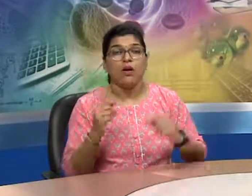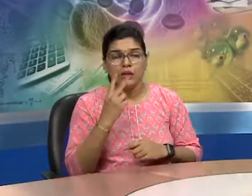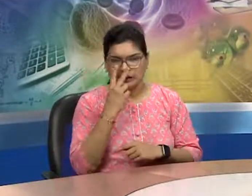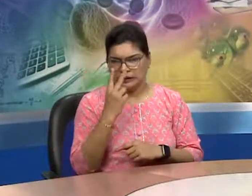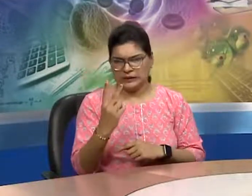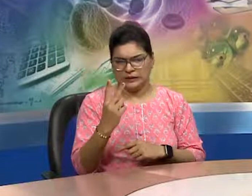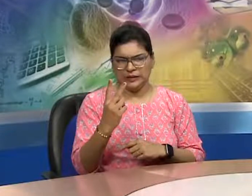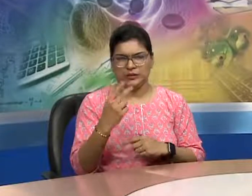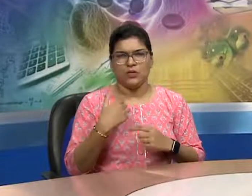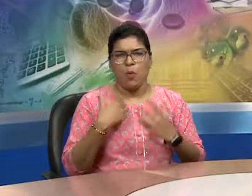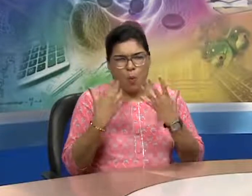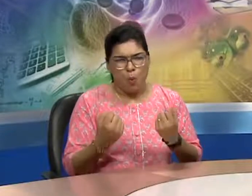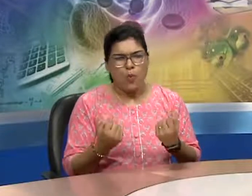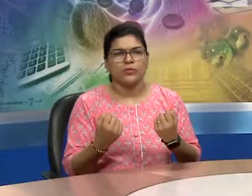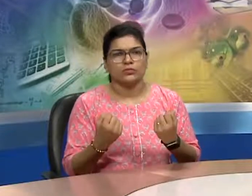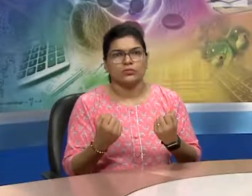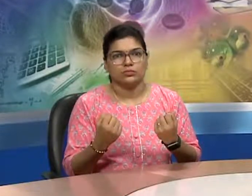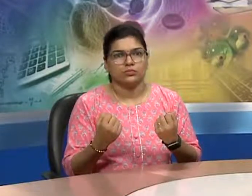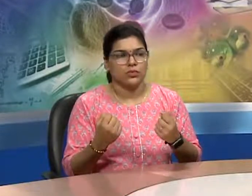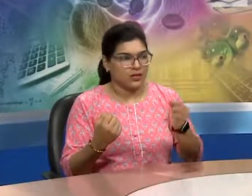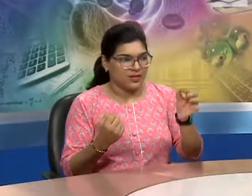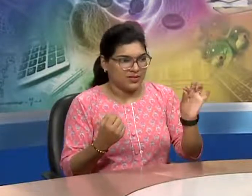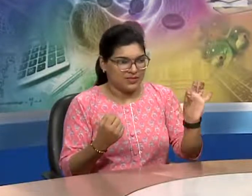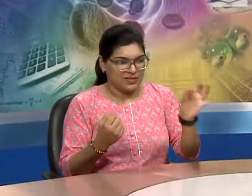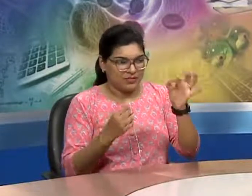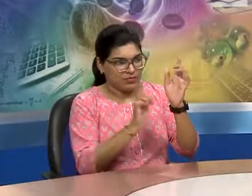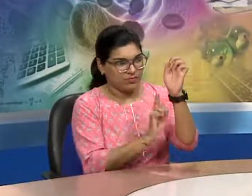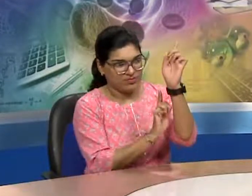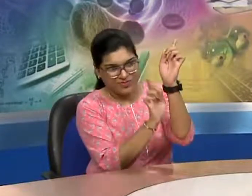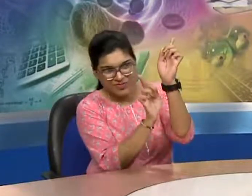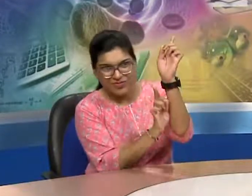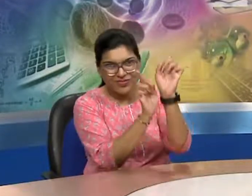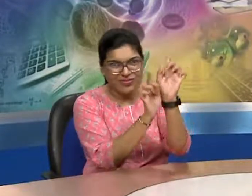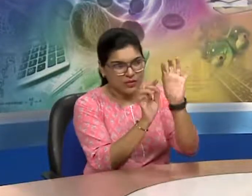which are around us in the environment,